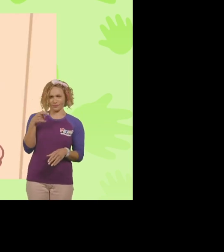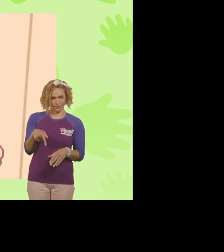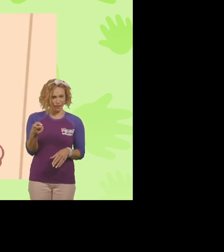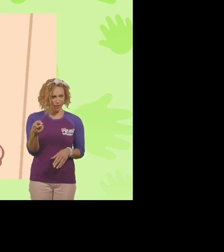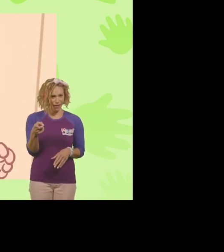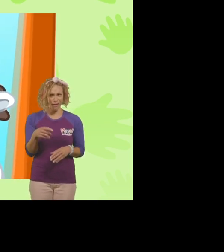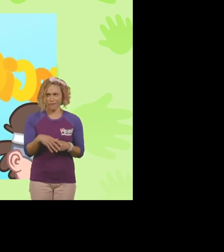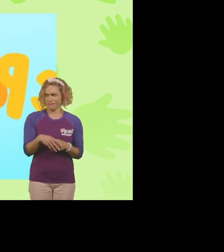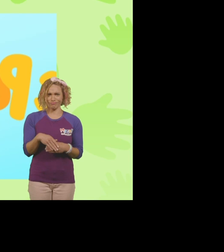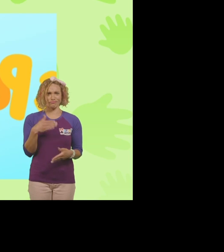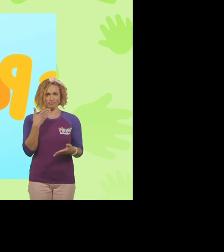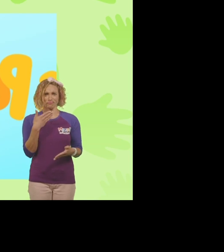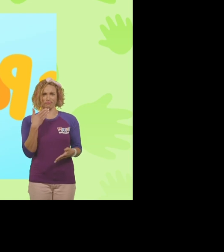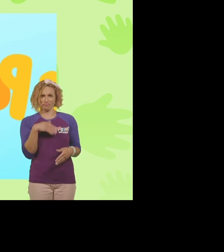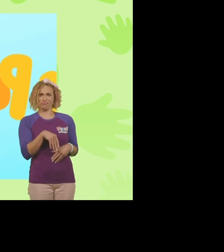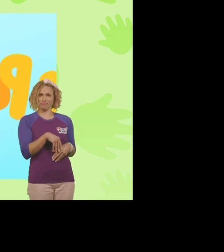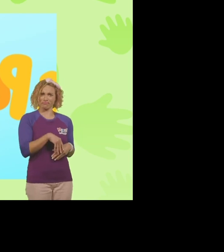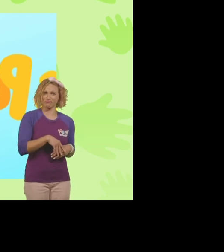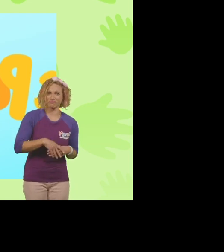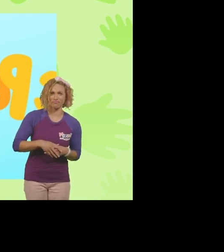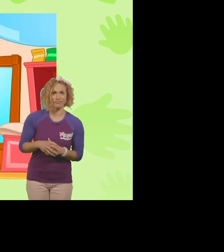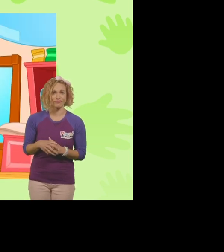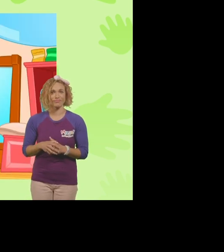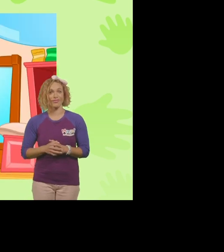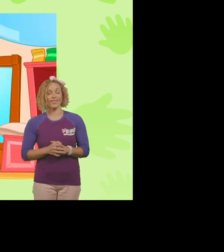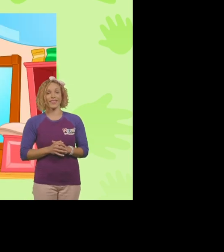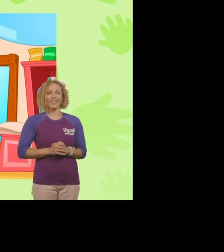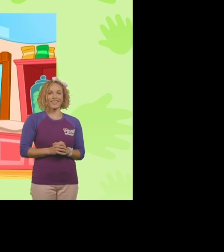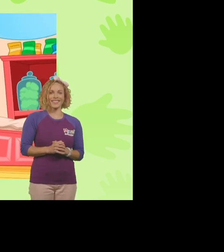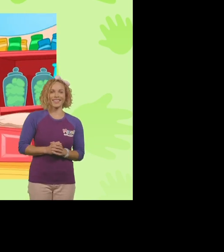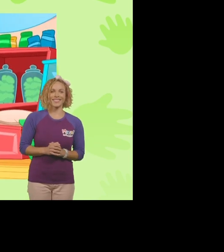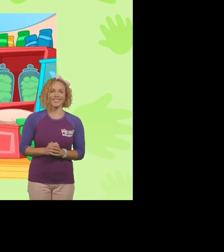Have you tried it, Stan? It's pretty good.